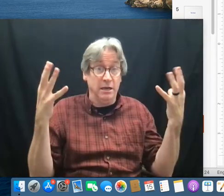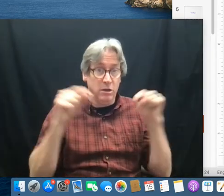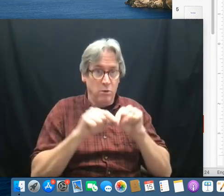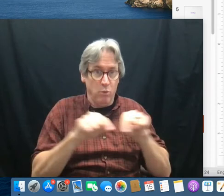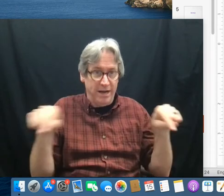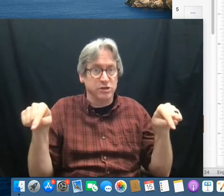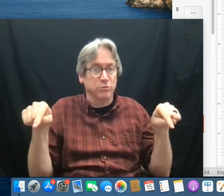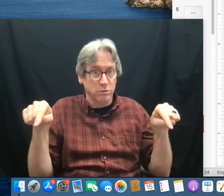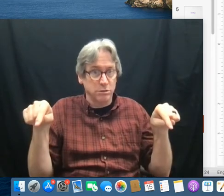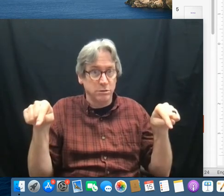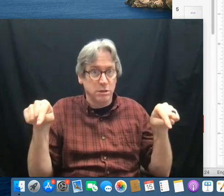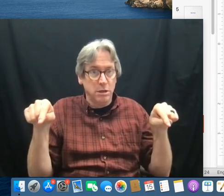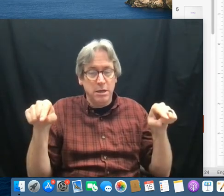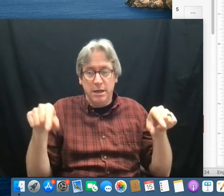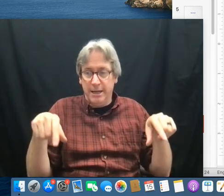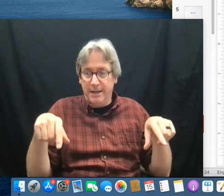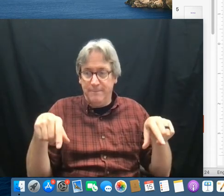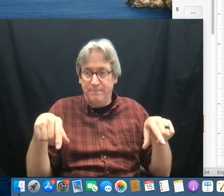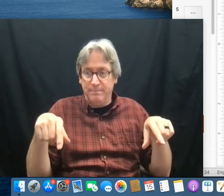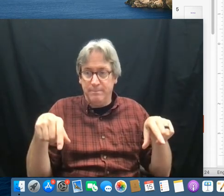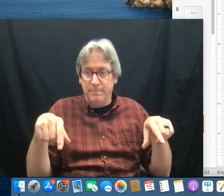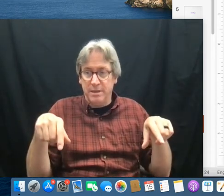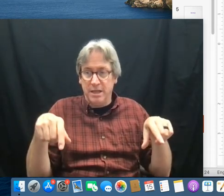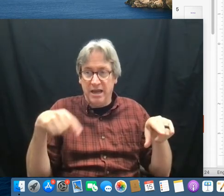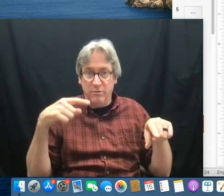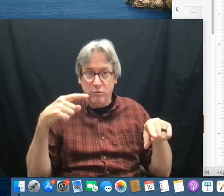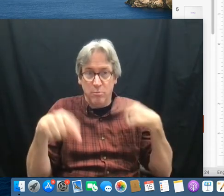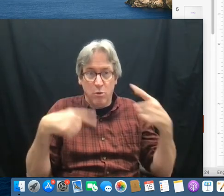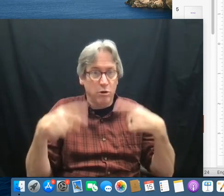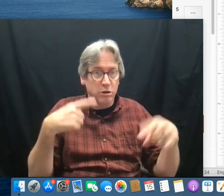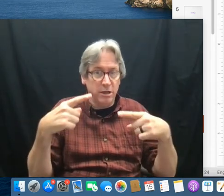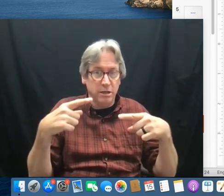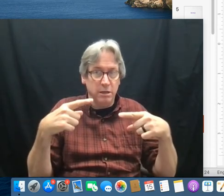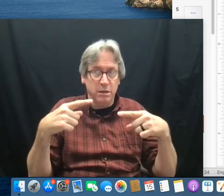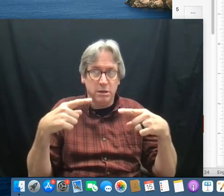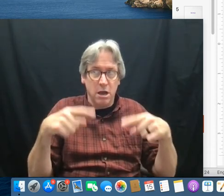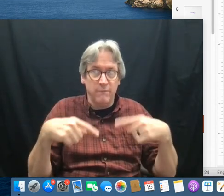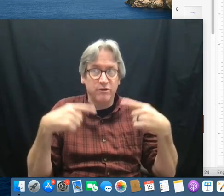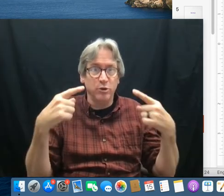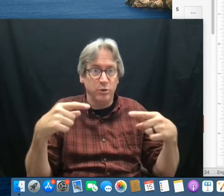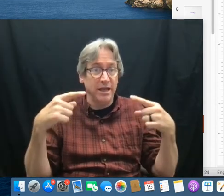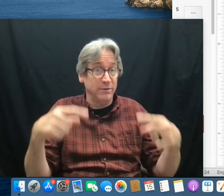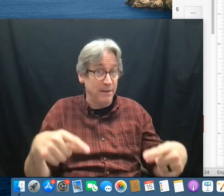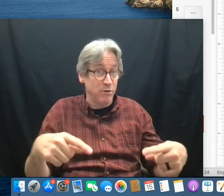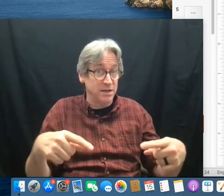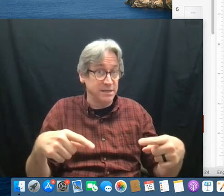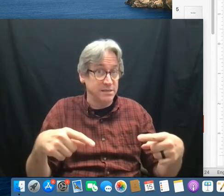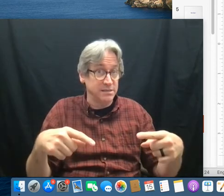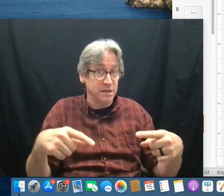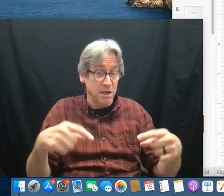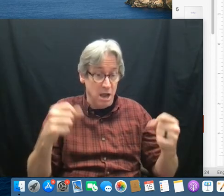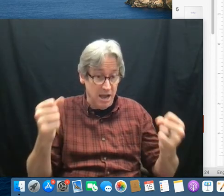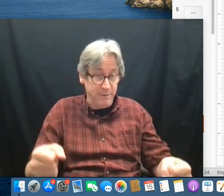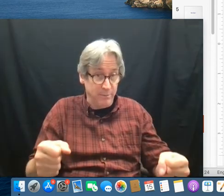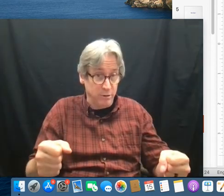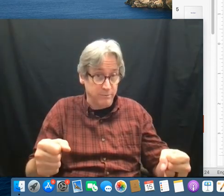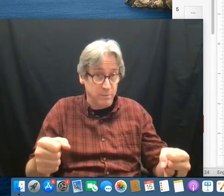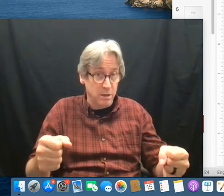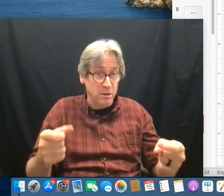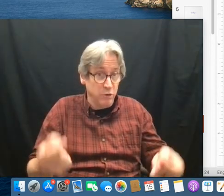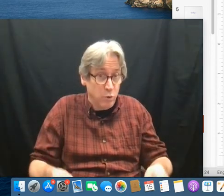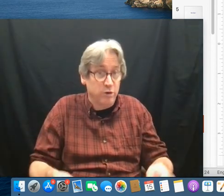ASL sign translation of it. And I do it as a mechanical thing where I'll write a sentence,